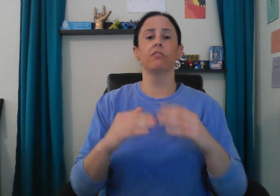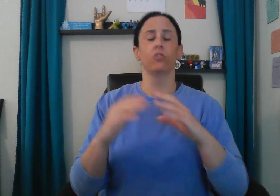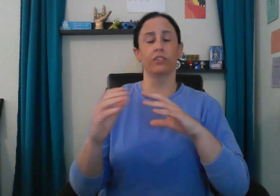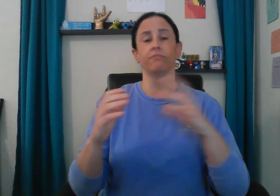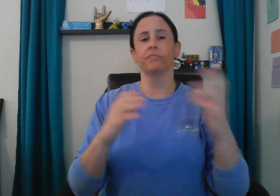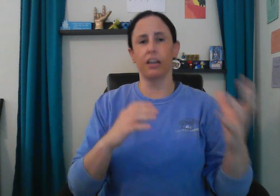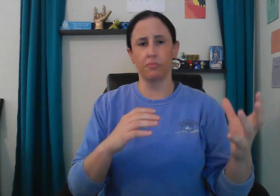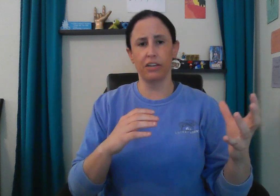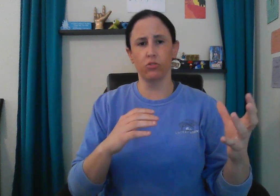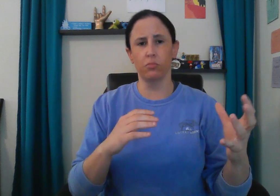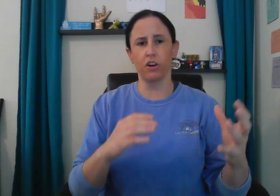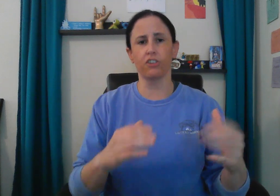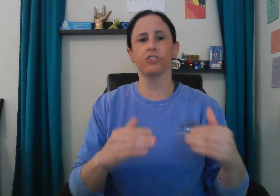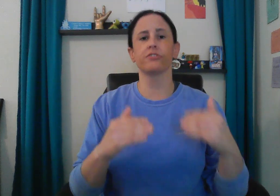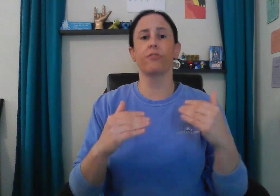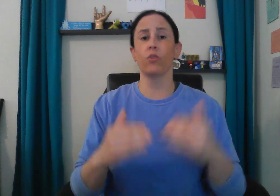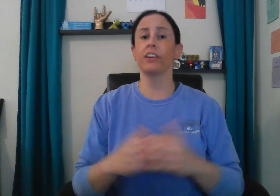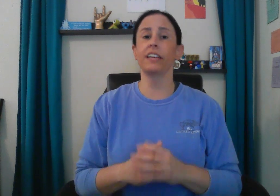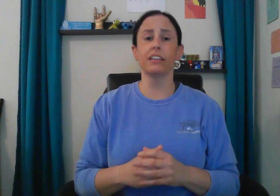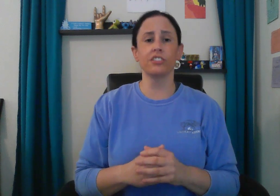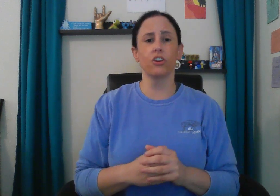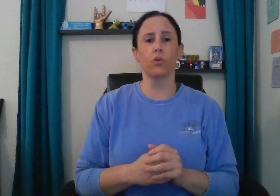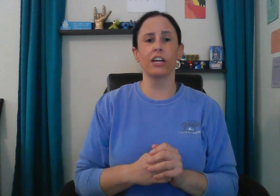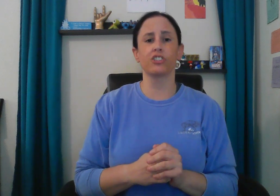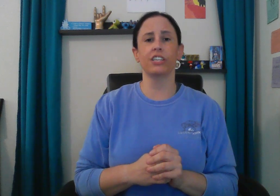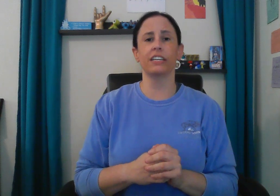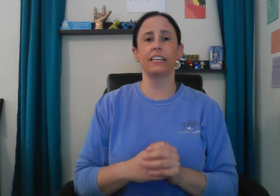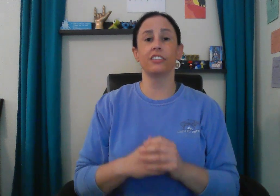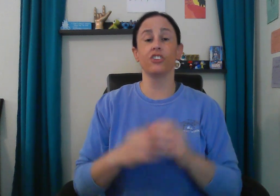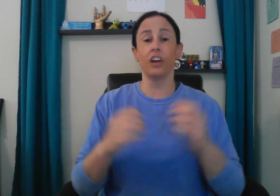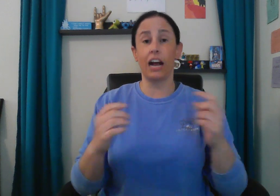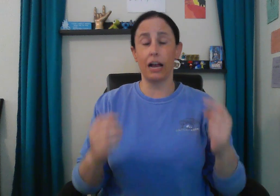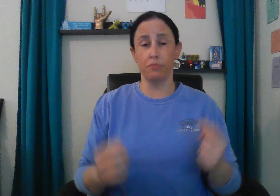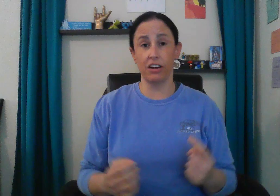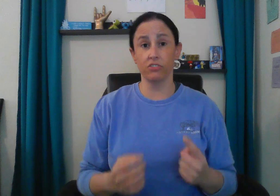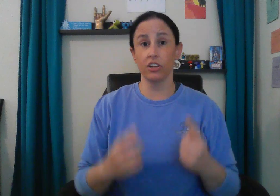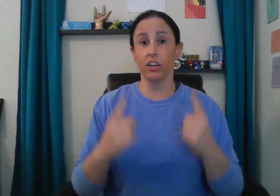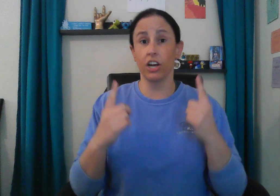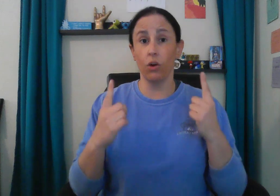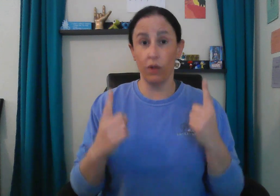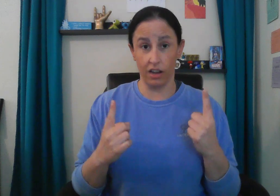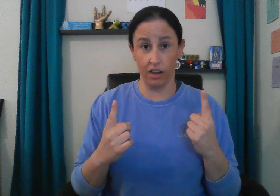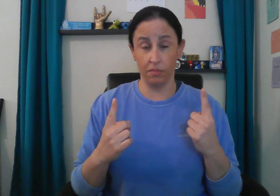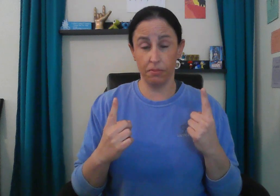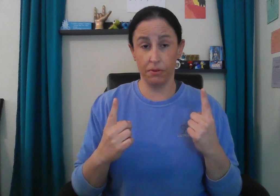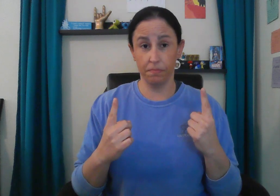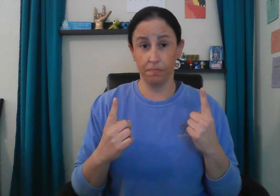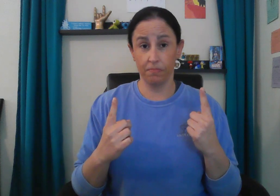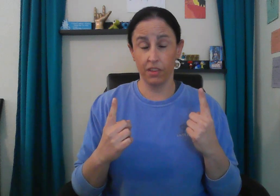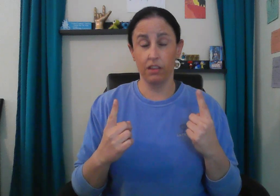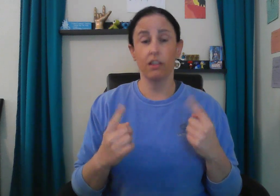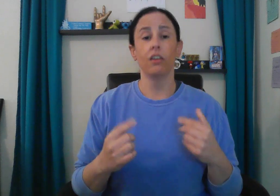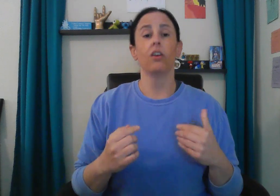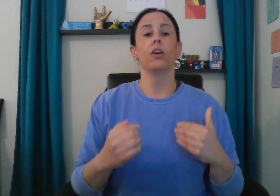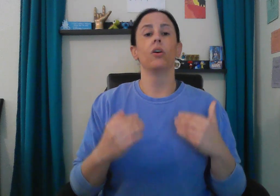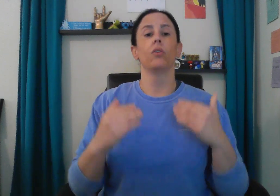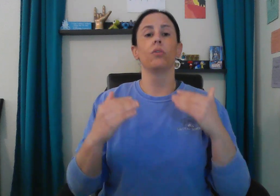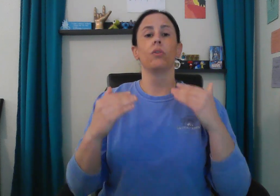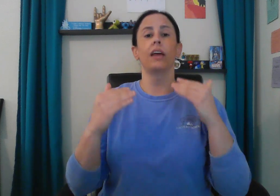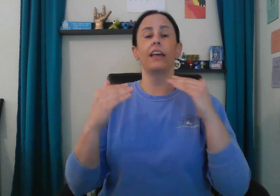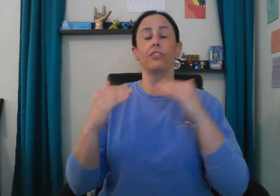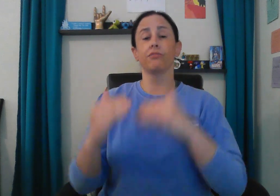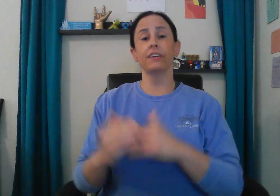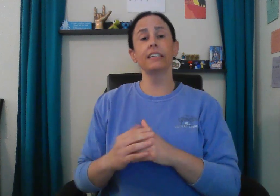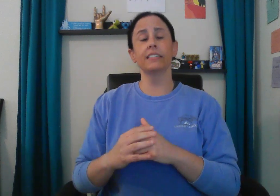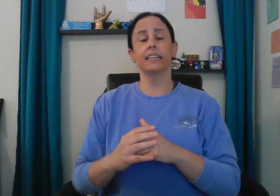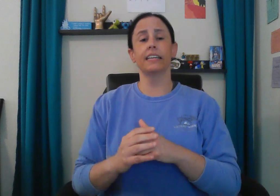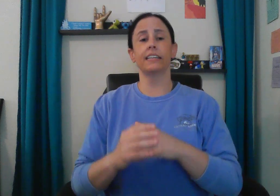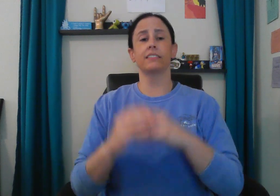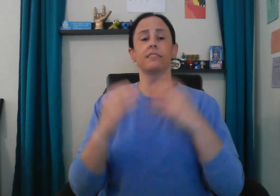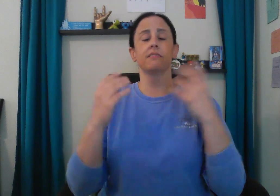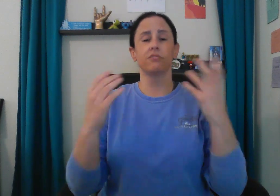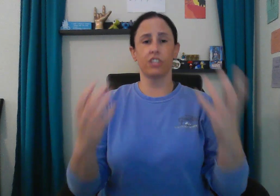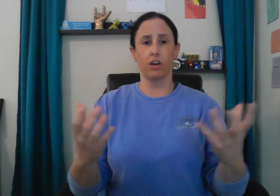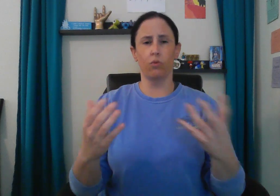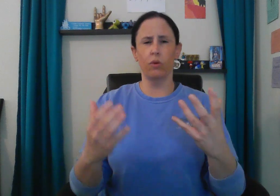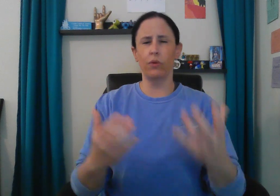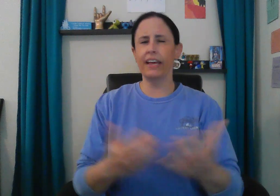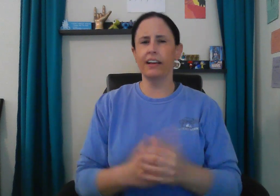or non-manual markers for a yes-no question is your eyebrows go up. And the reason is, so when we ask